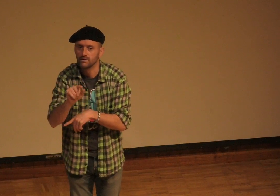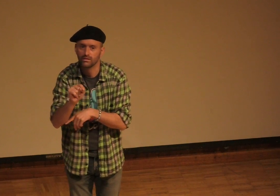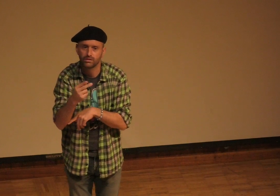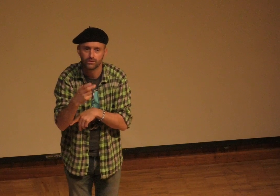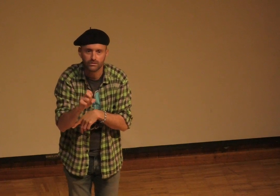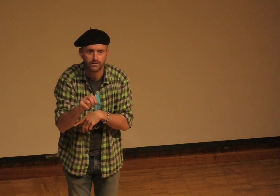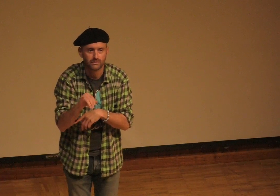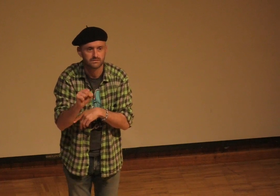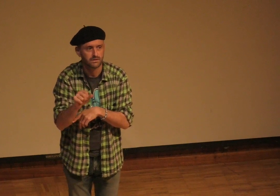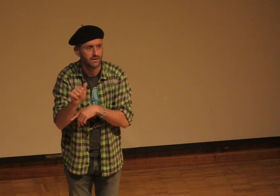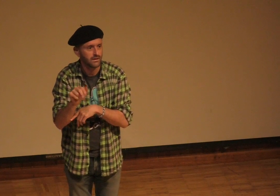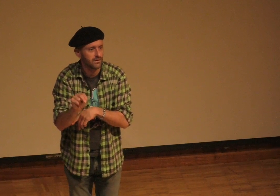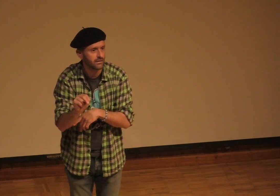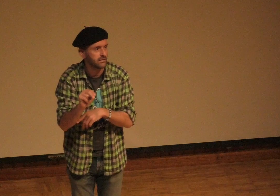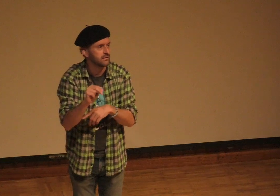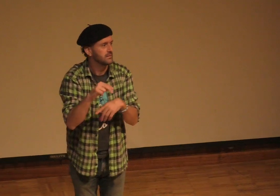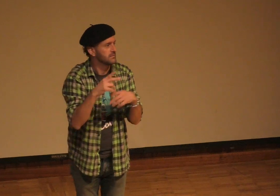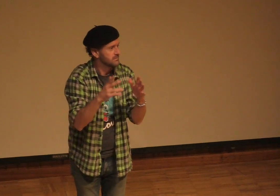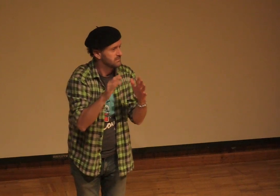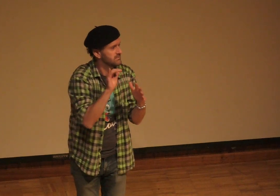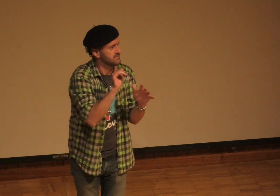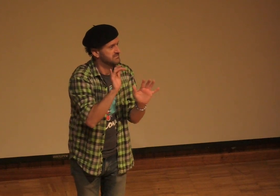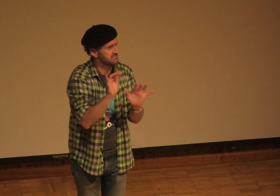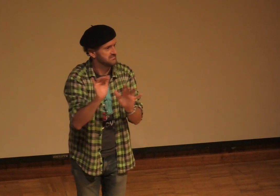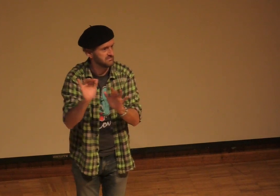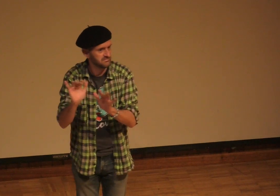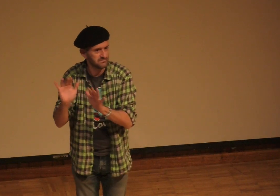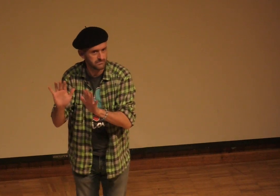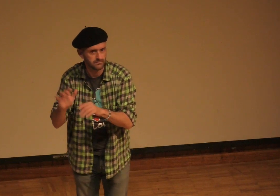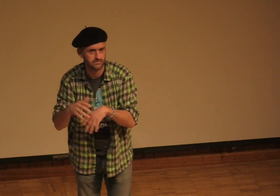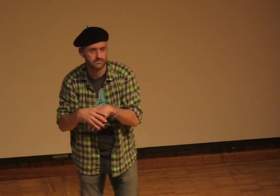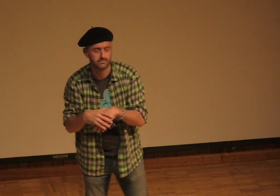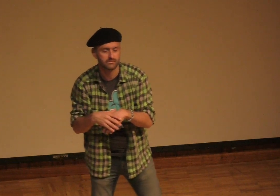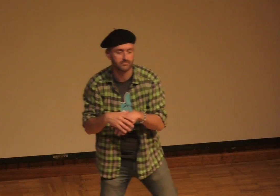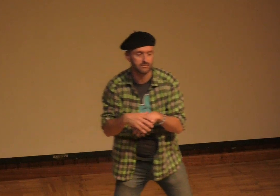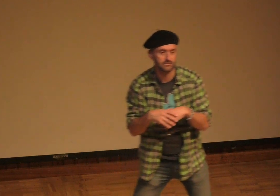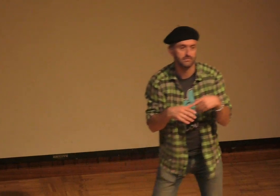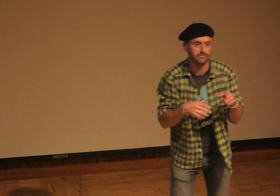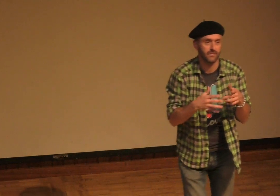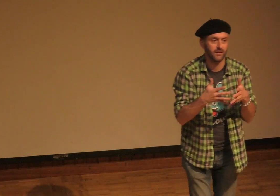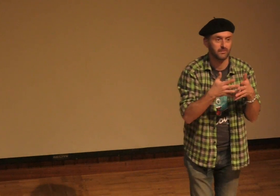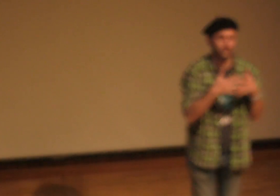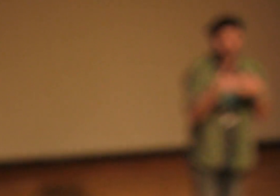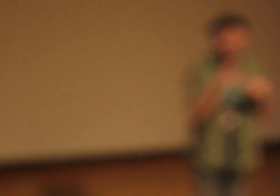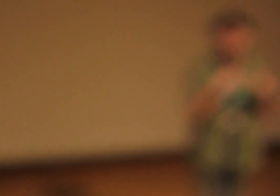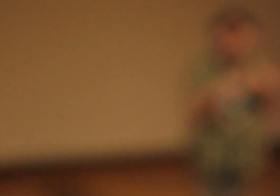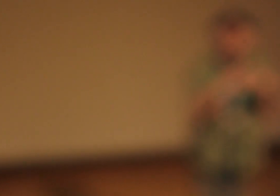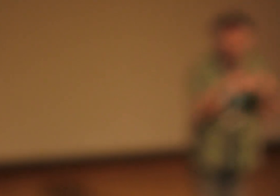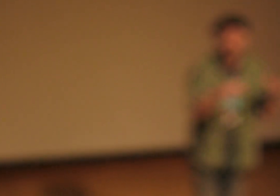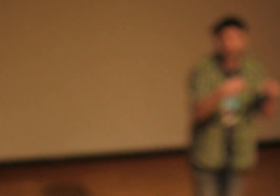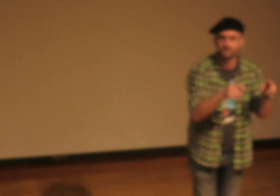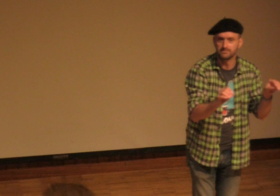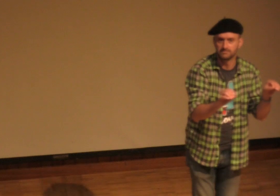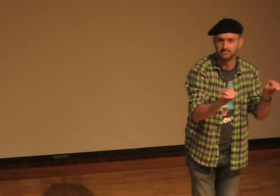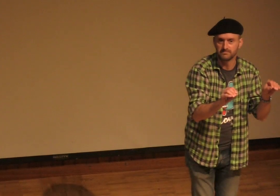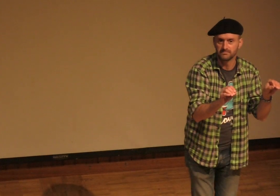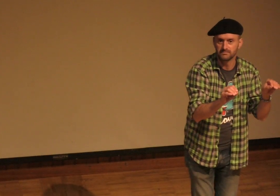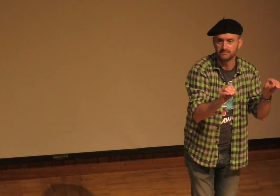the articles as well, the thes, the is, and. All of those are included in each sign. In American Sign Language,